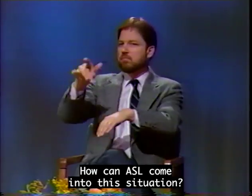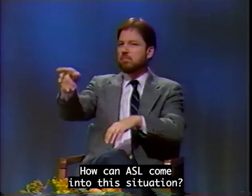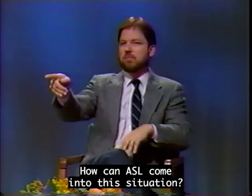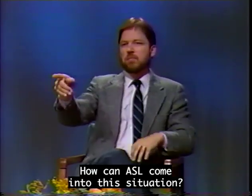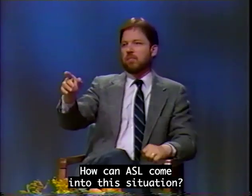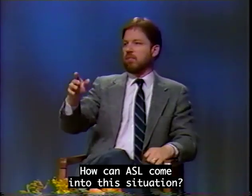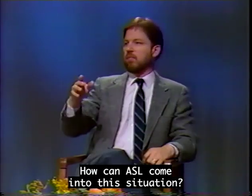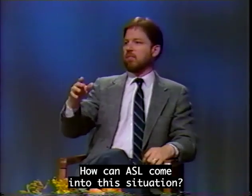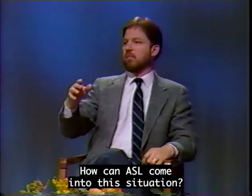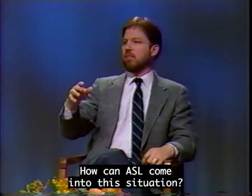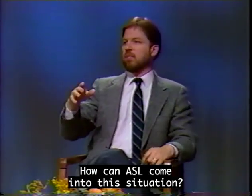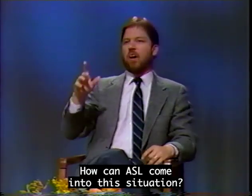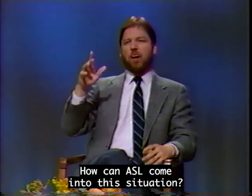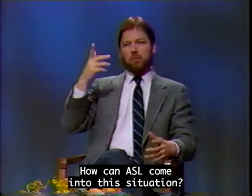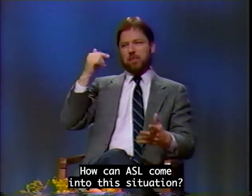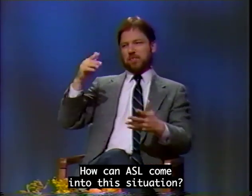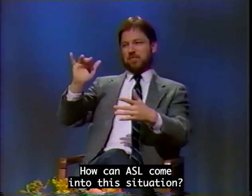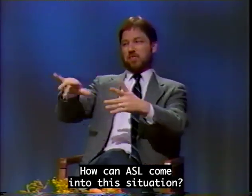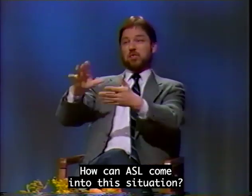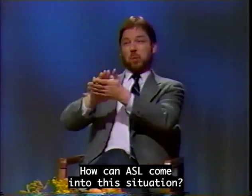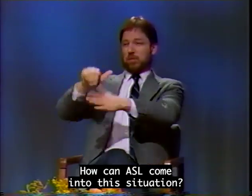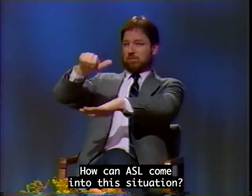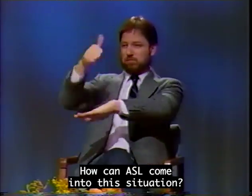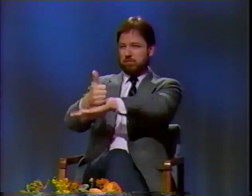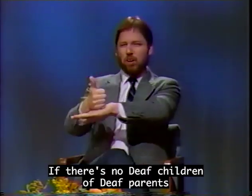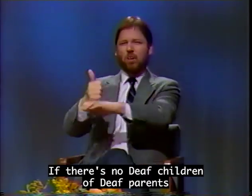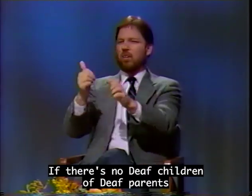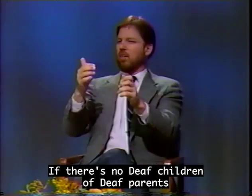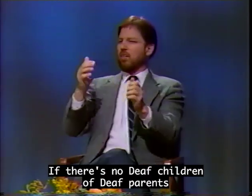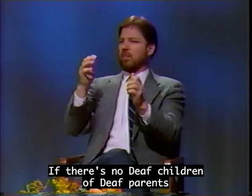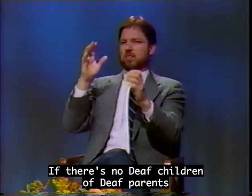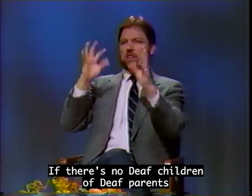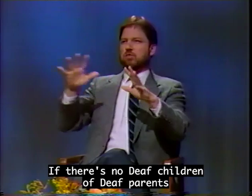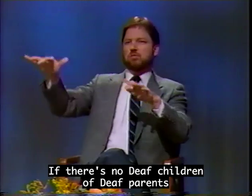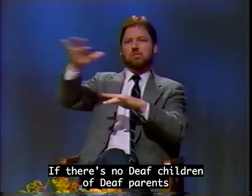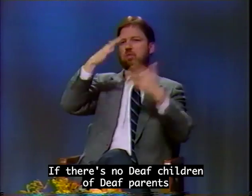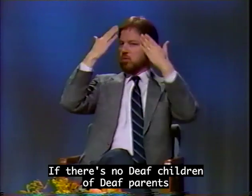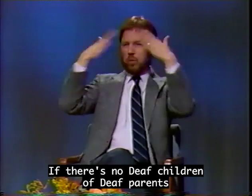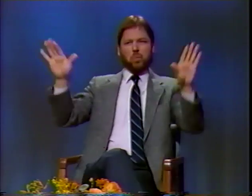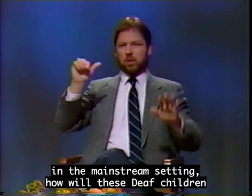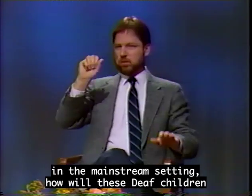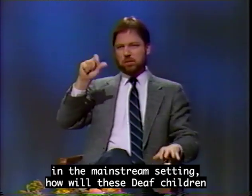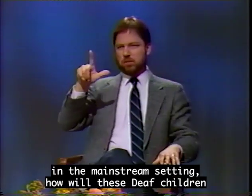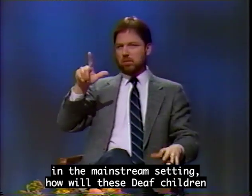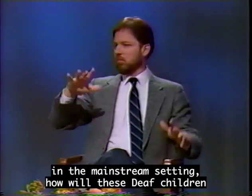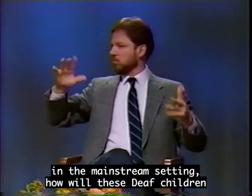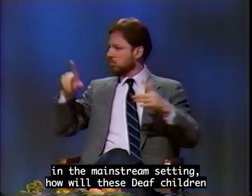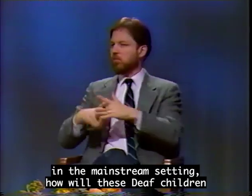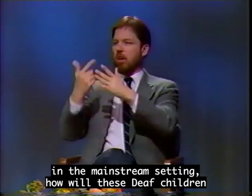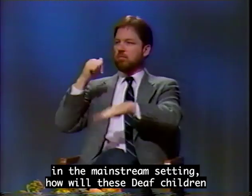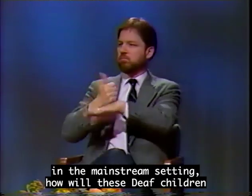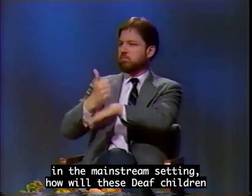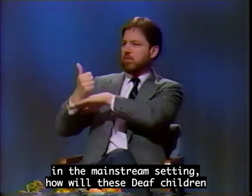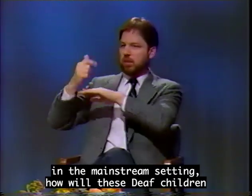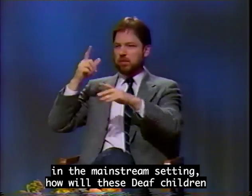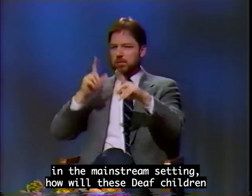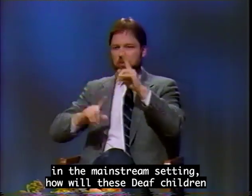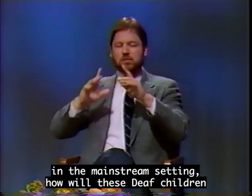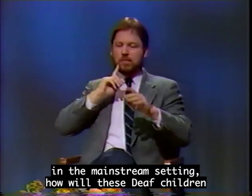How can ASL come into this situation? If there's no deaf children of deaf parents in the mainstream